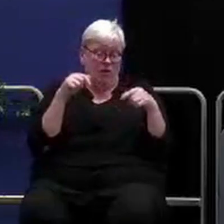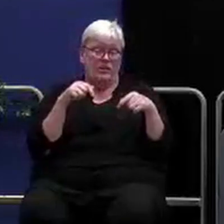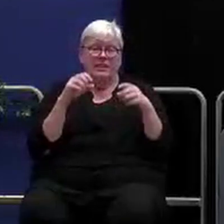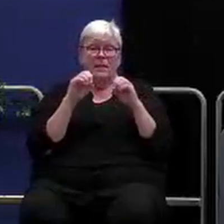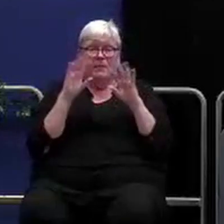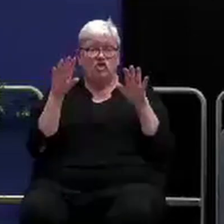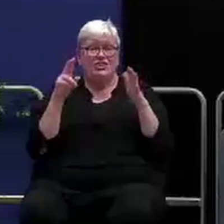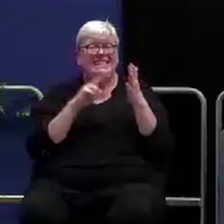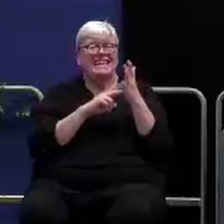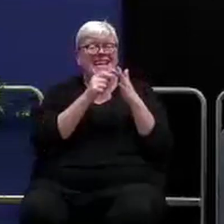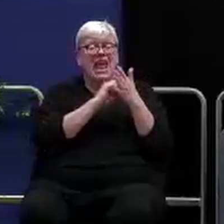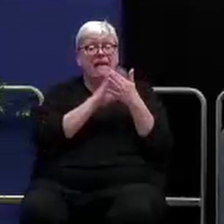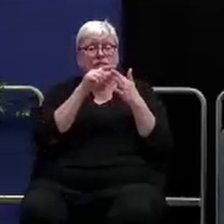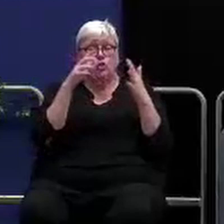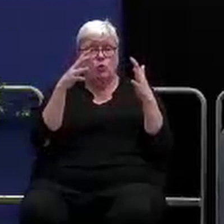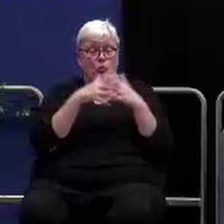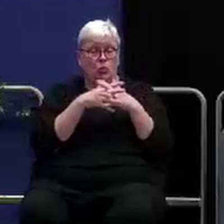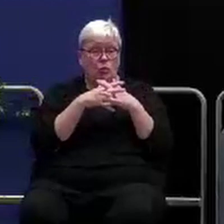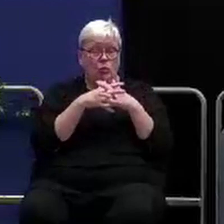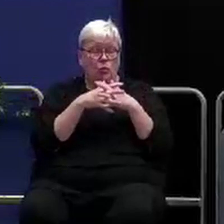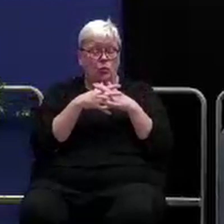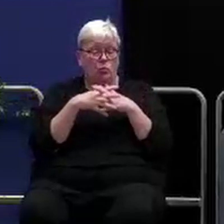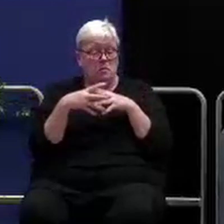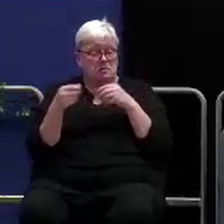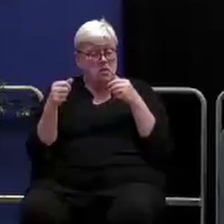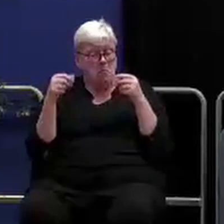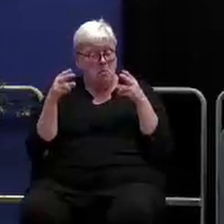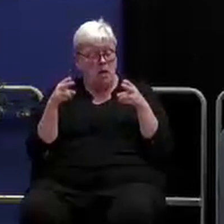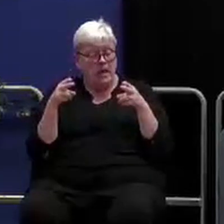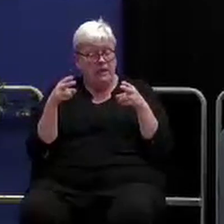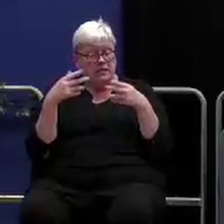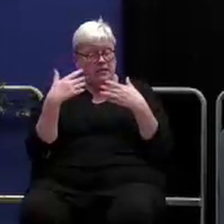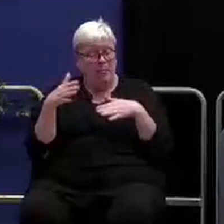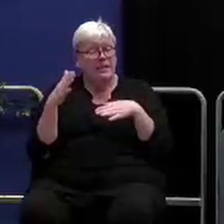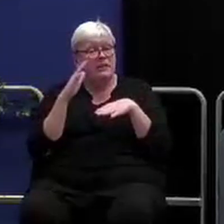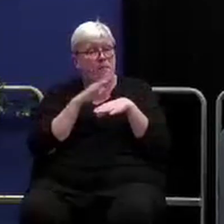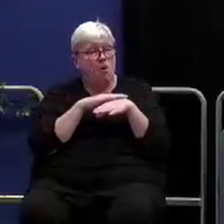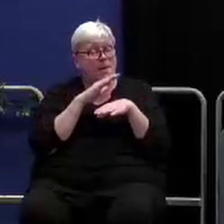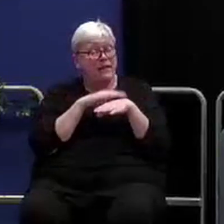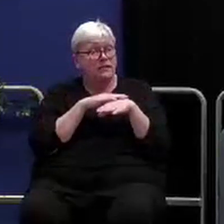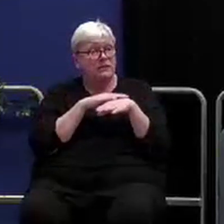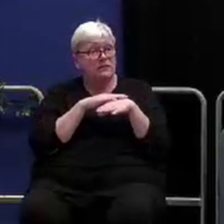Magician's Nephew. In some ways, I had that moment of